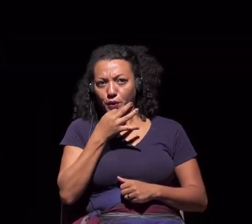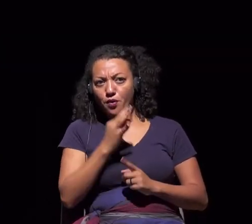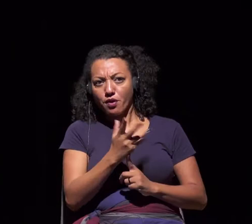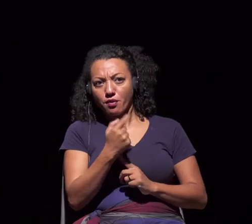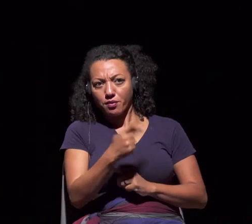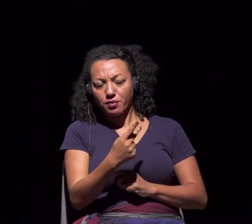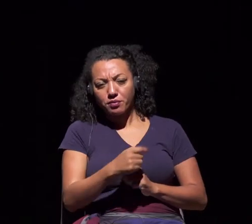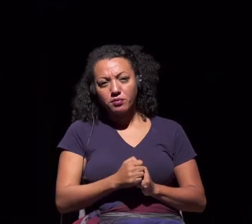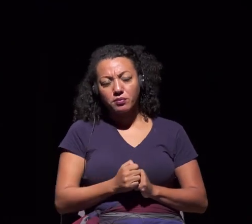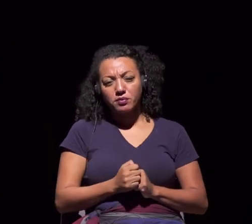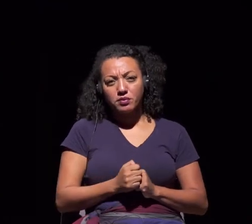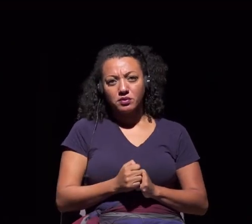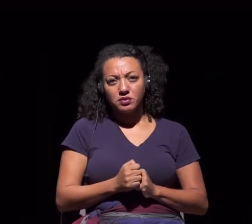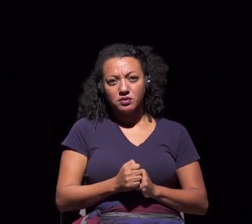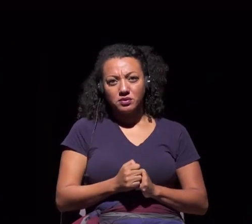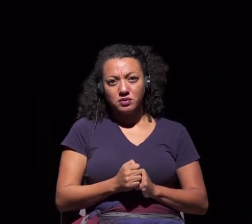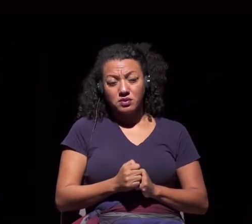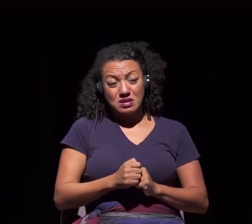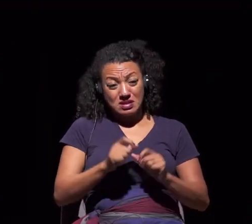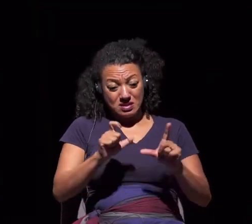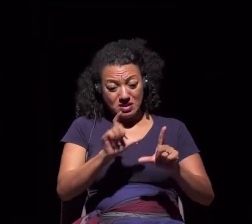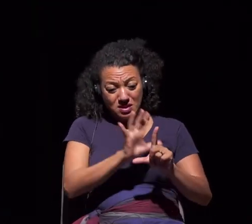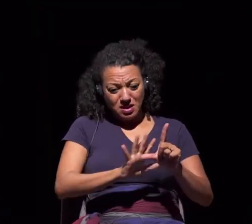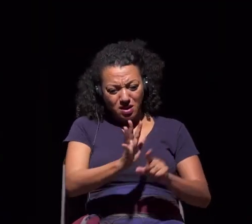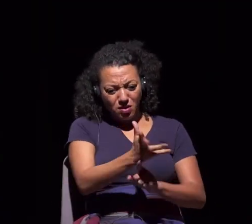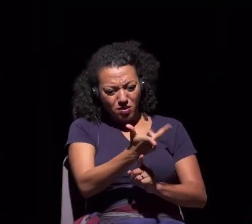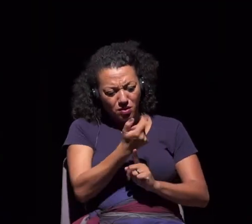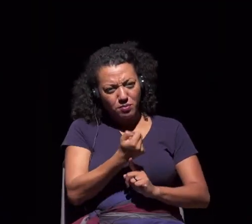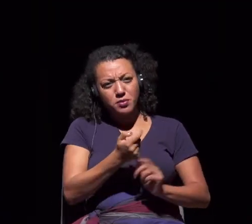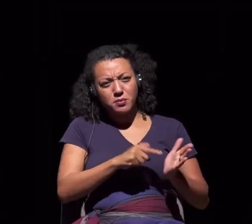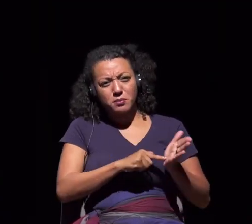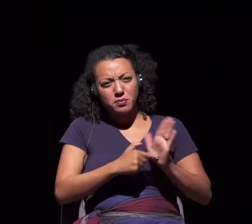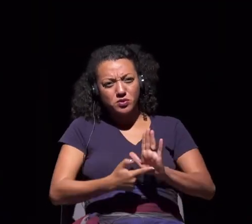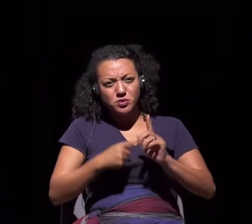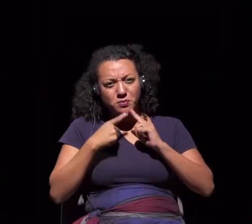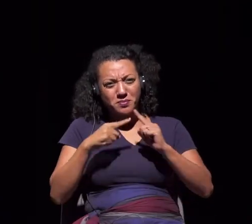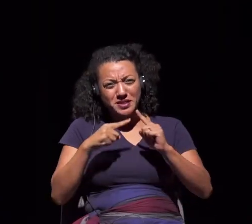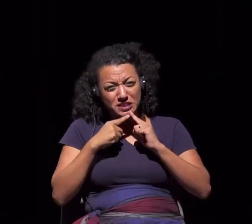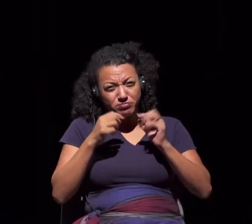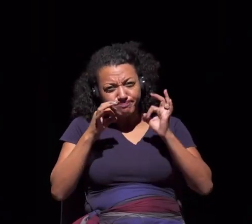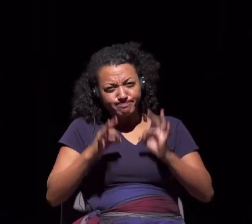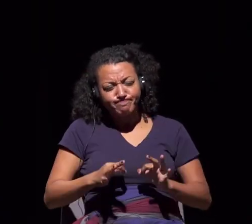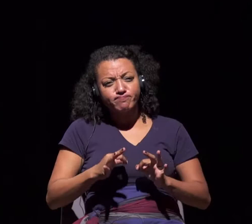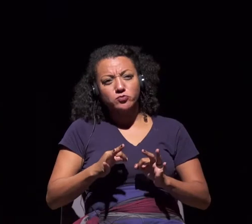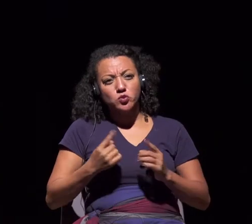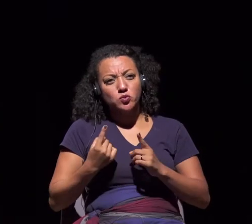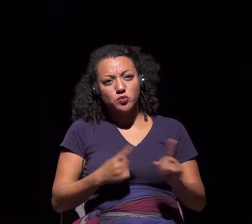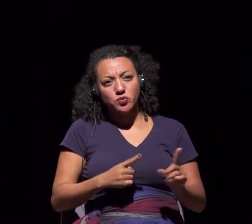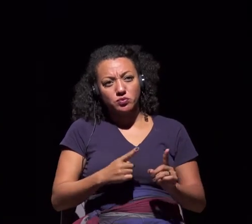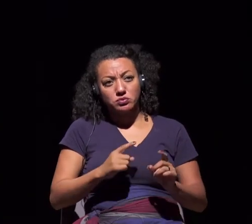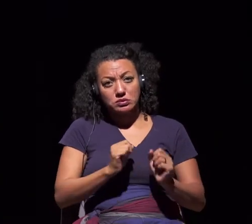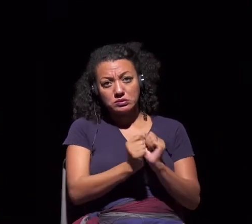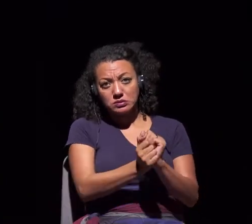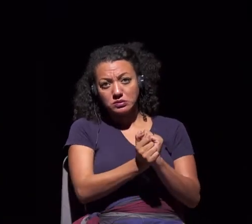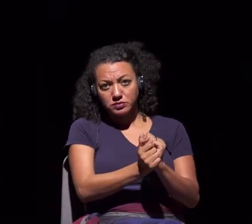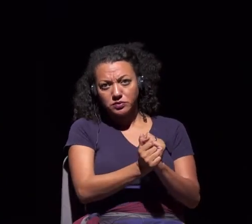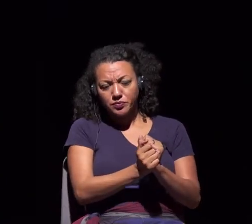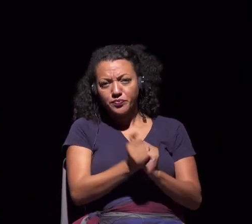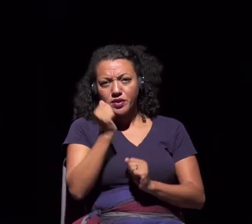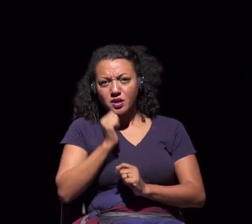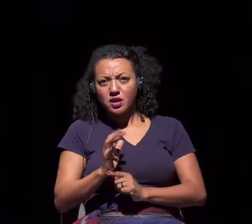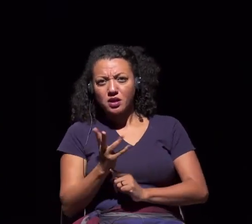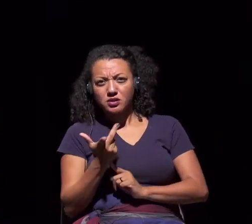acid critique of the violence of slavery, the artist, with this installation, questions the settlement of